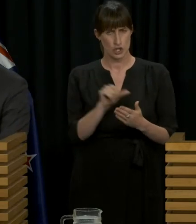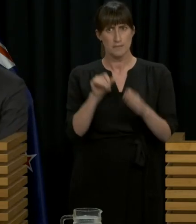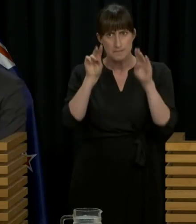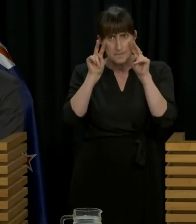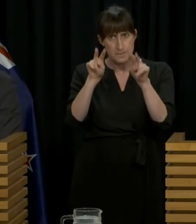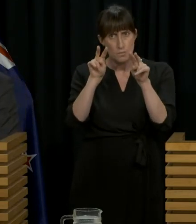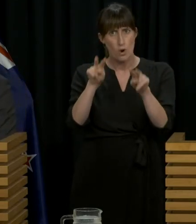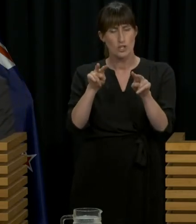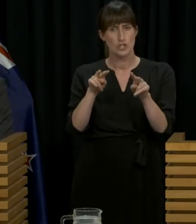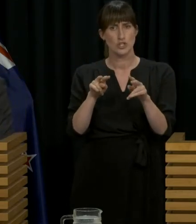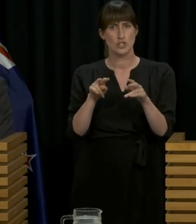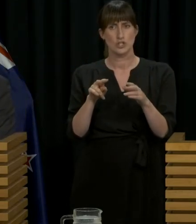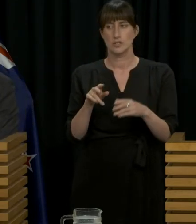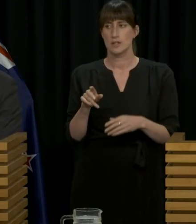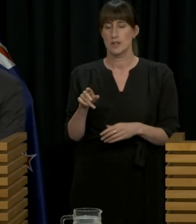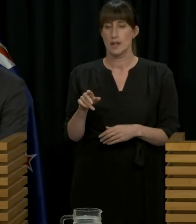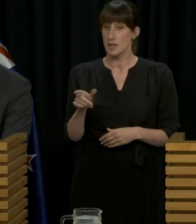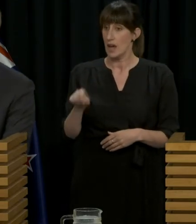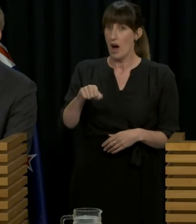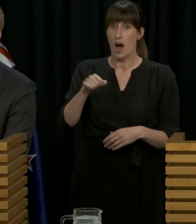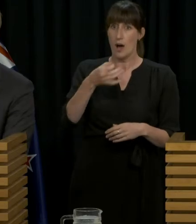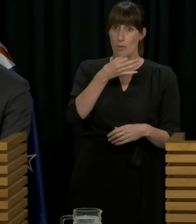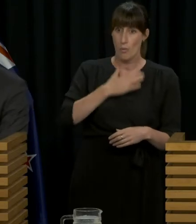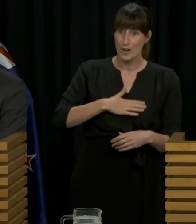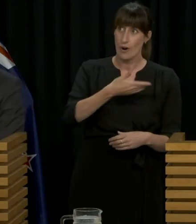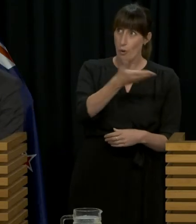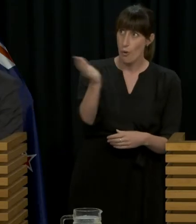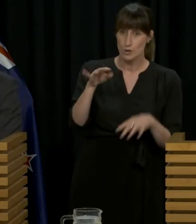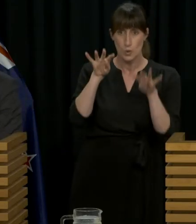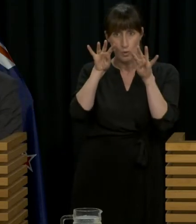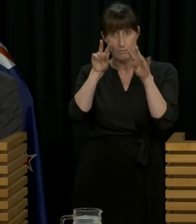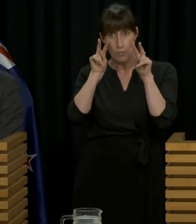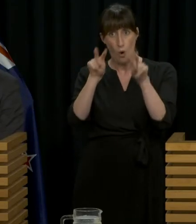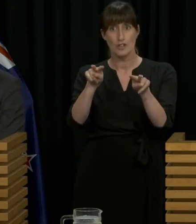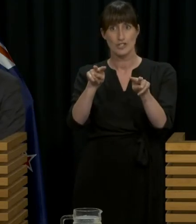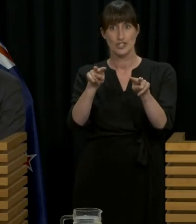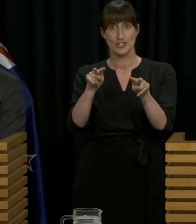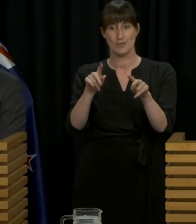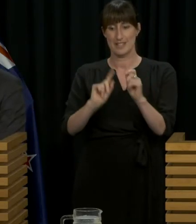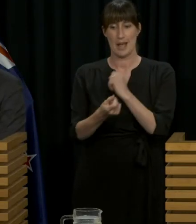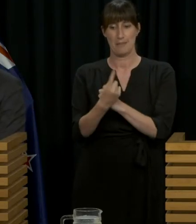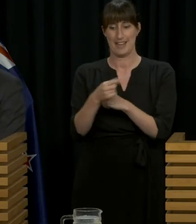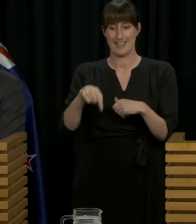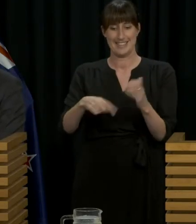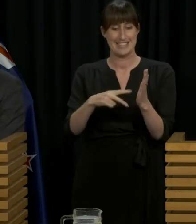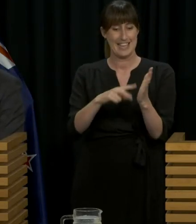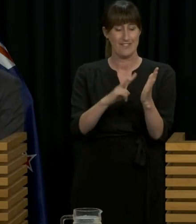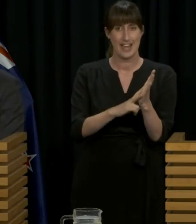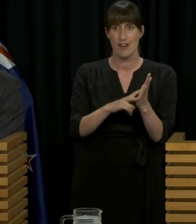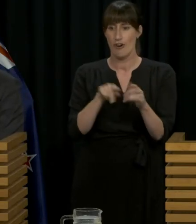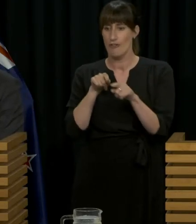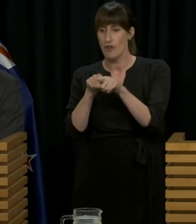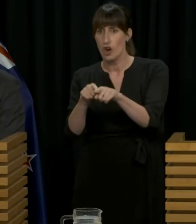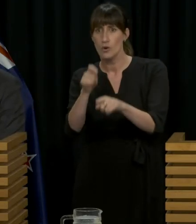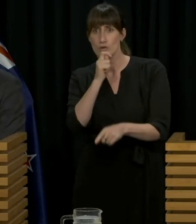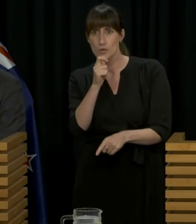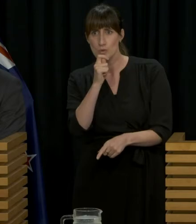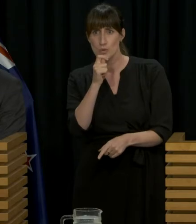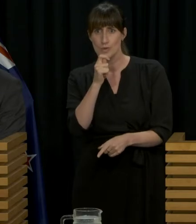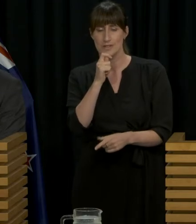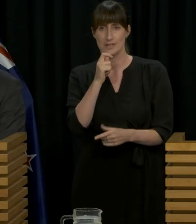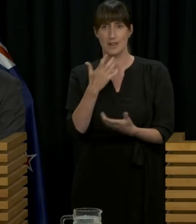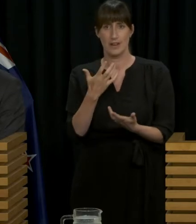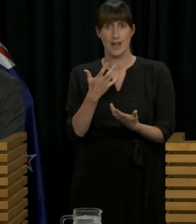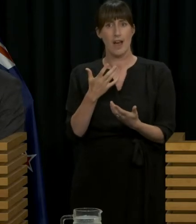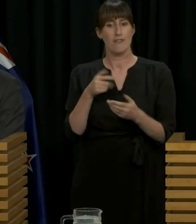would ask people to pay attention. I'd ask everyone in the country actually to pay attention to what we're doing around our COVID-19 response and to follow the public health guidance that